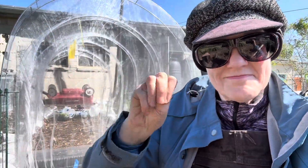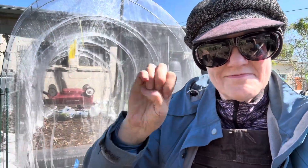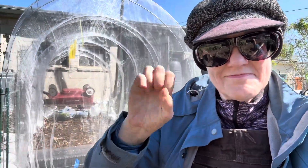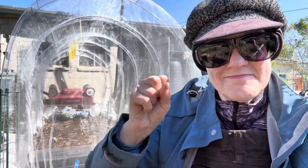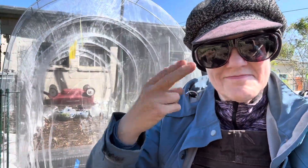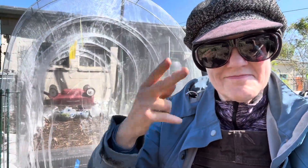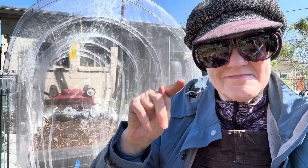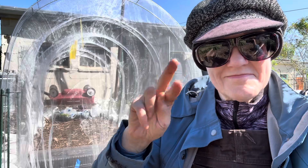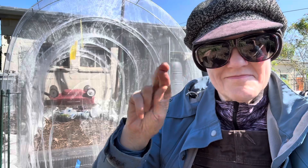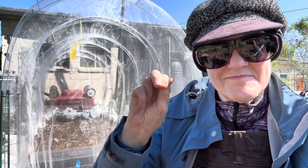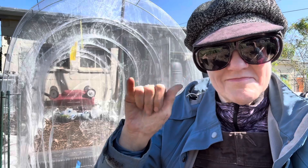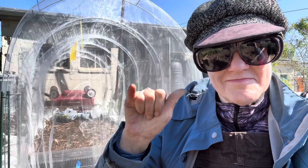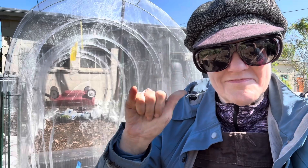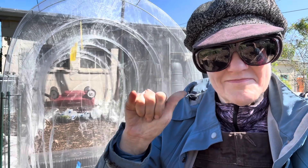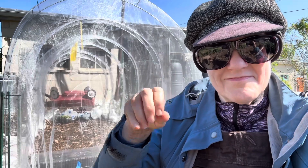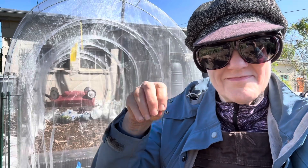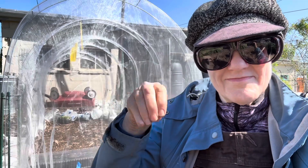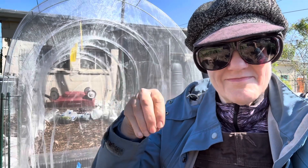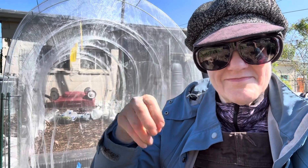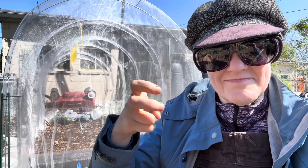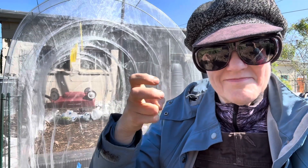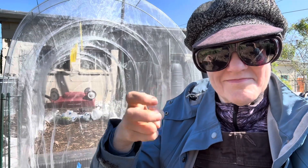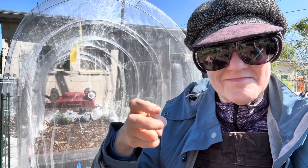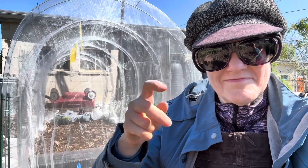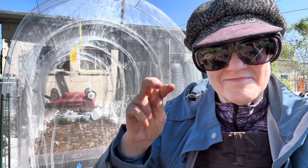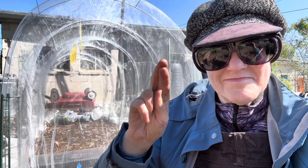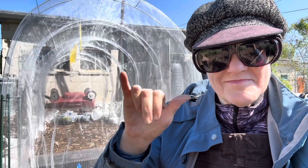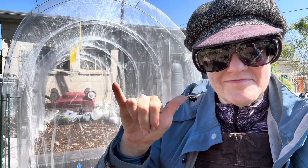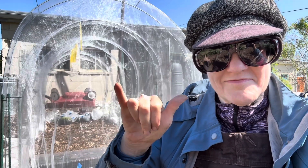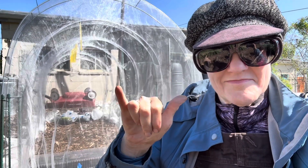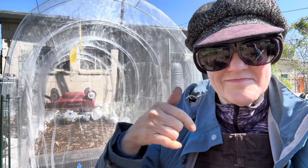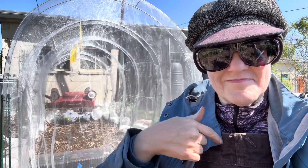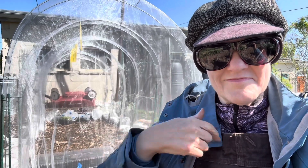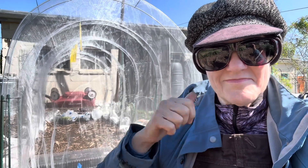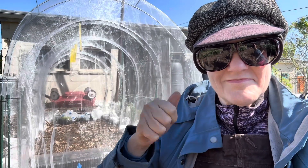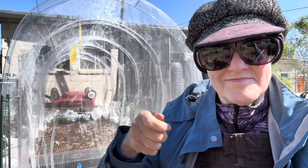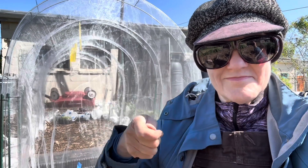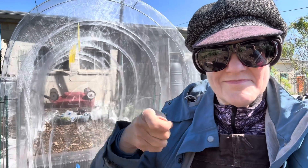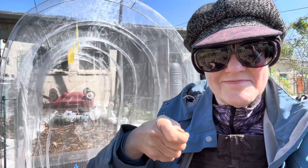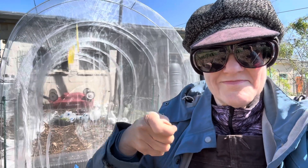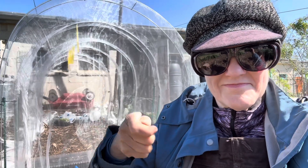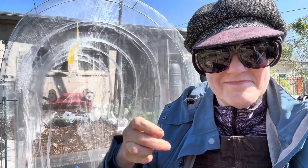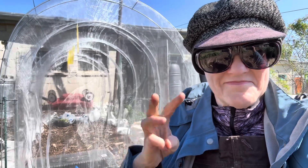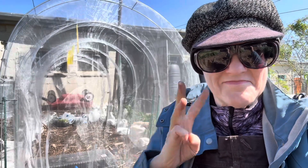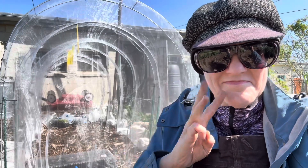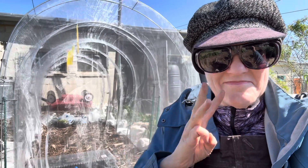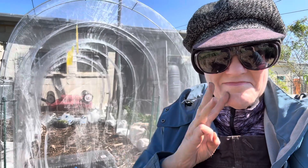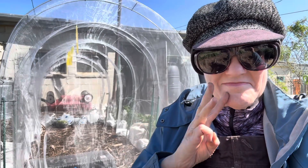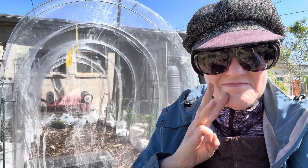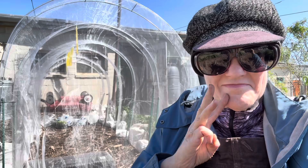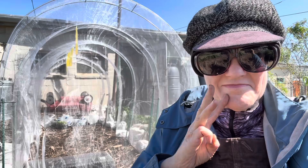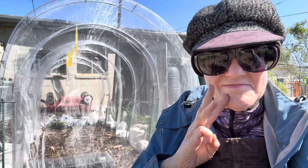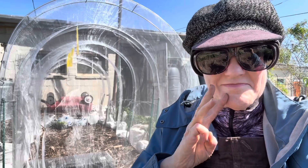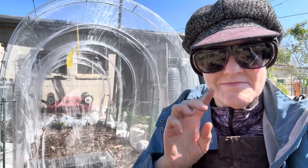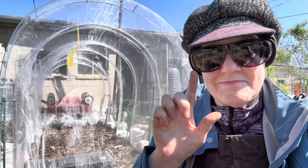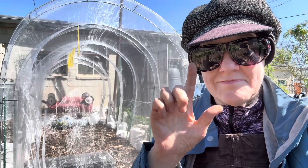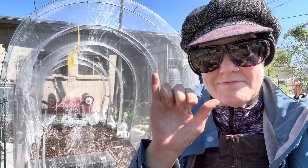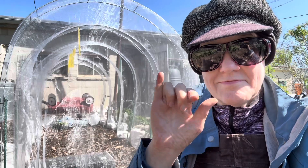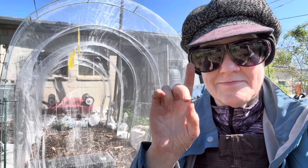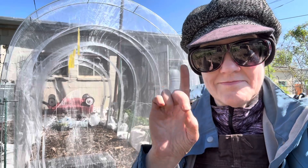I have the cells sitting in a mesh tray that's in a hard tray with no drain holes. I can take it in